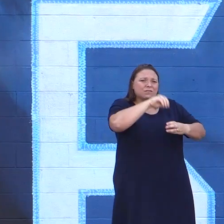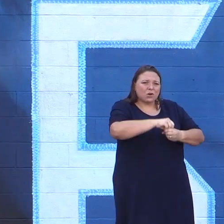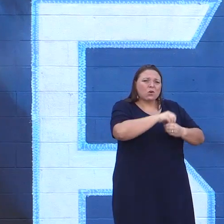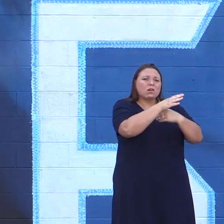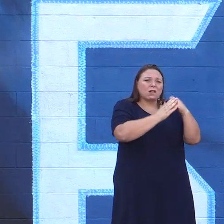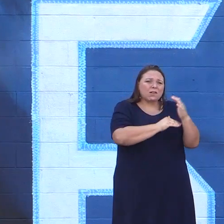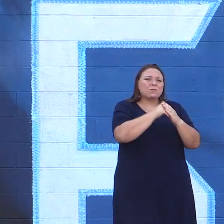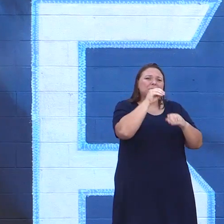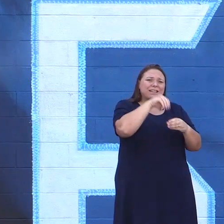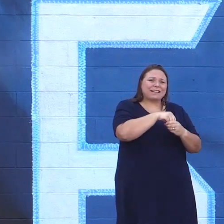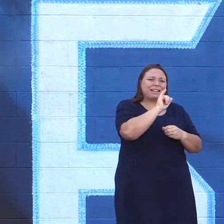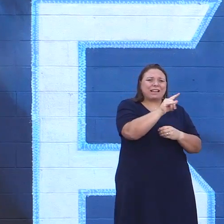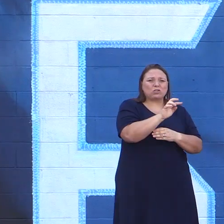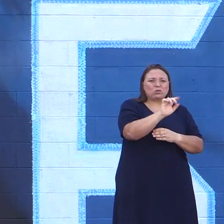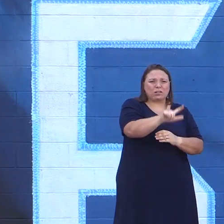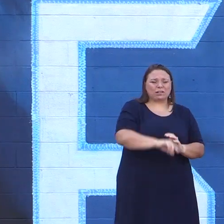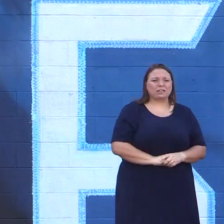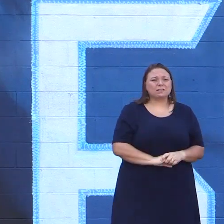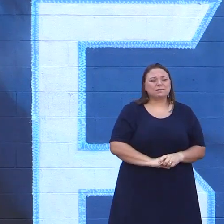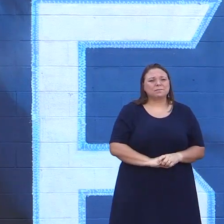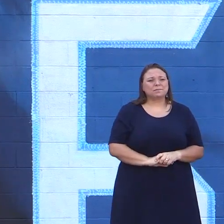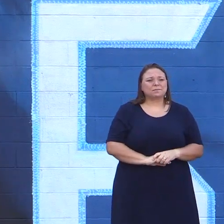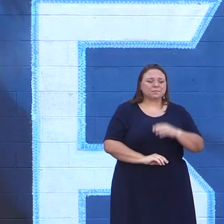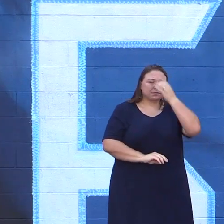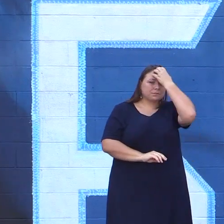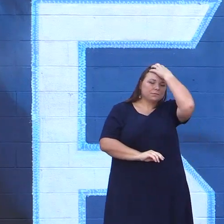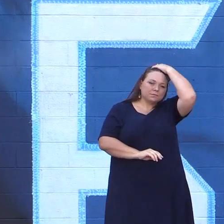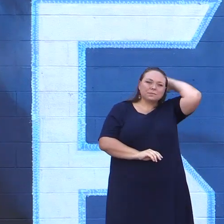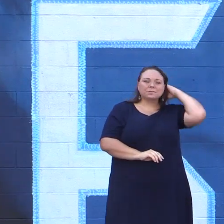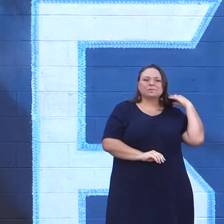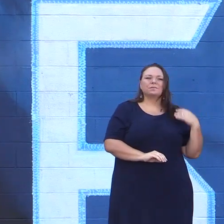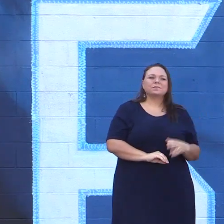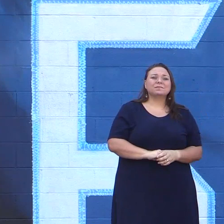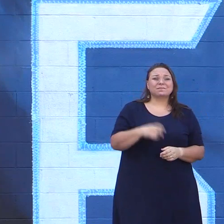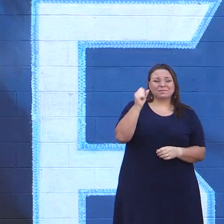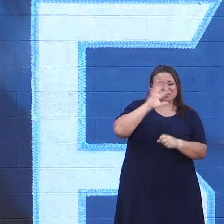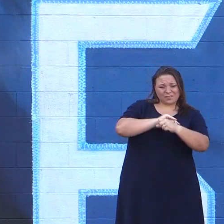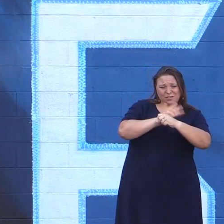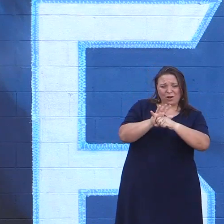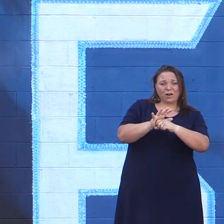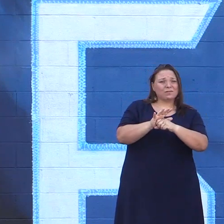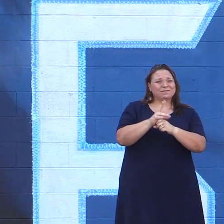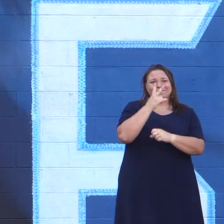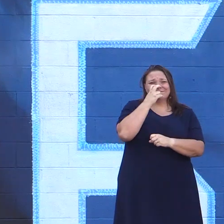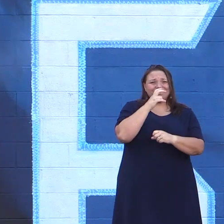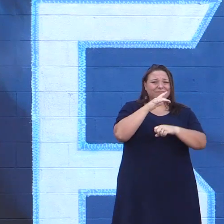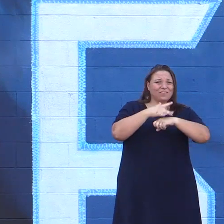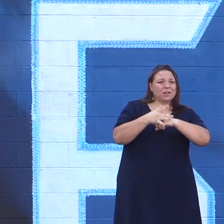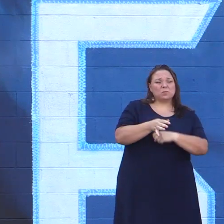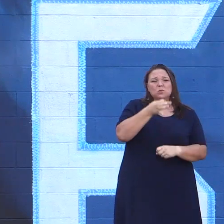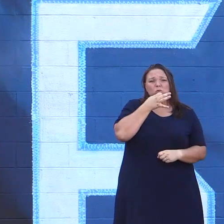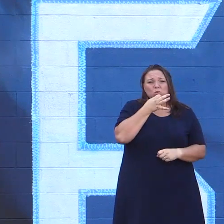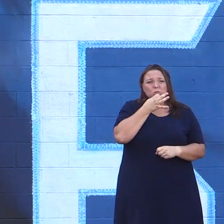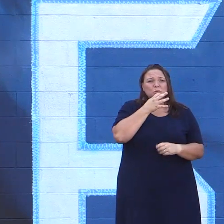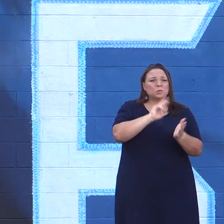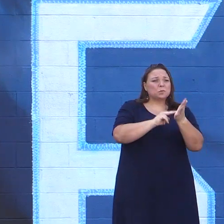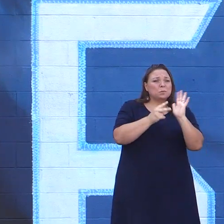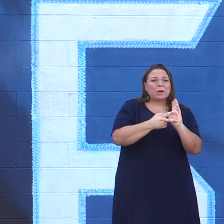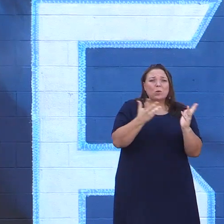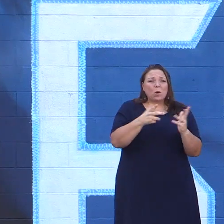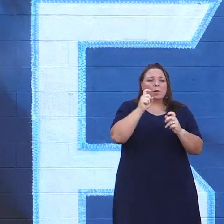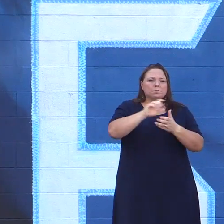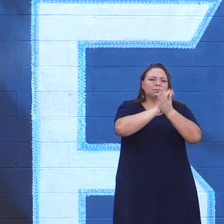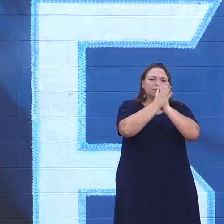comfortably. Given that a COVID vaccine is not likely to be available anytime soon, that means we have to